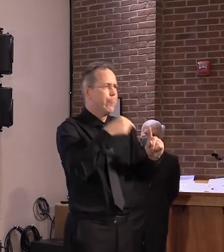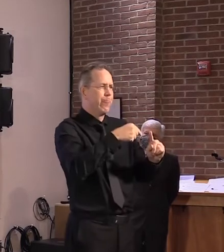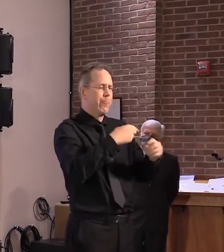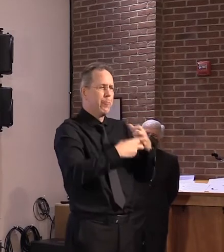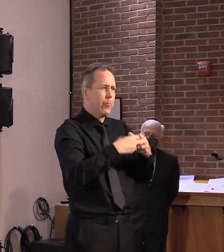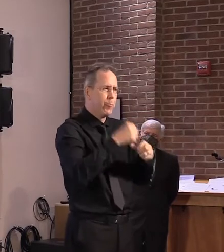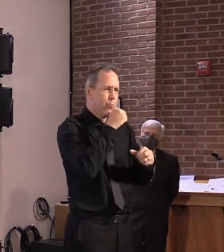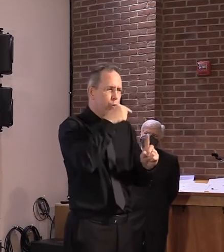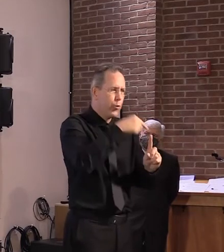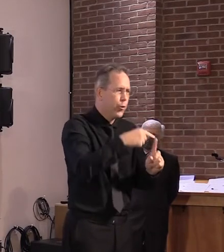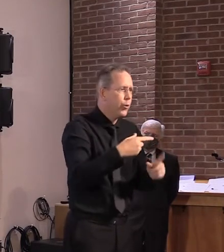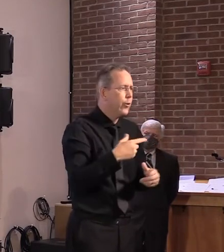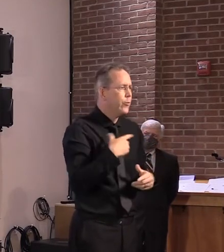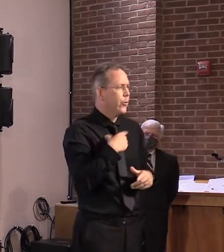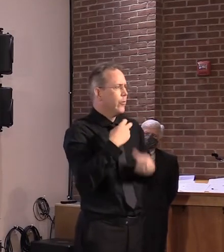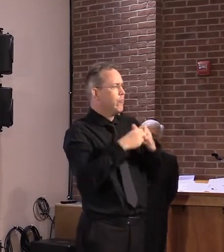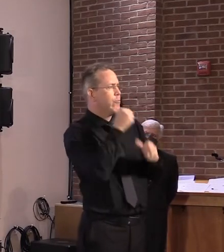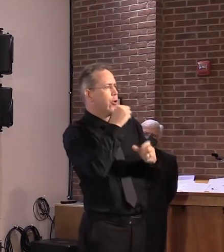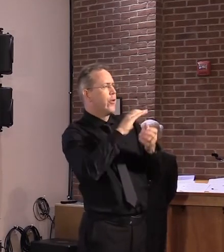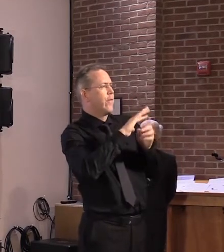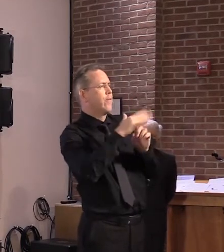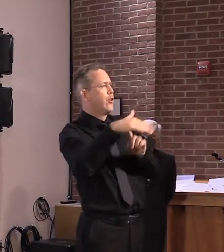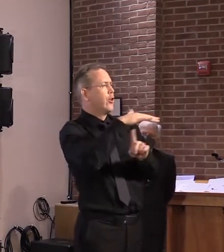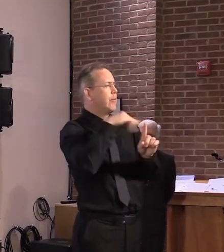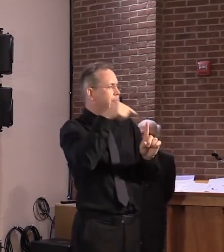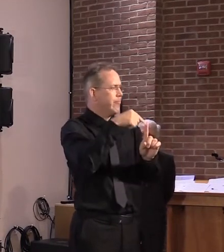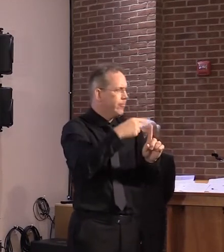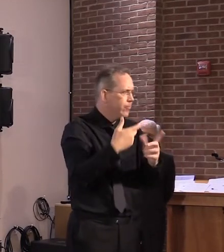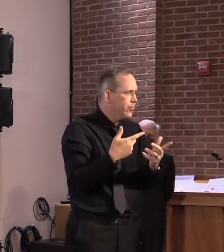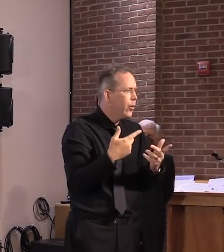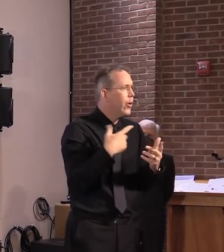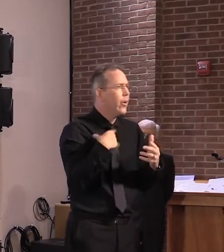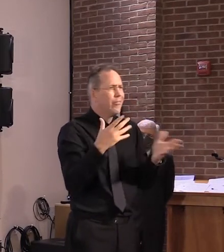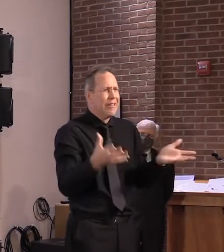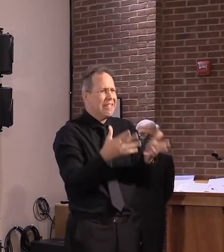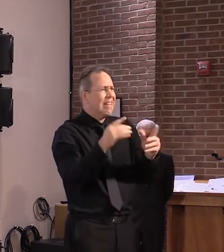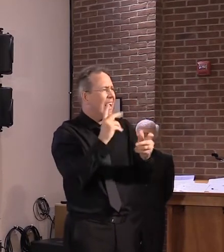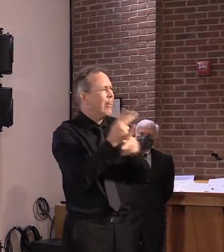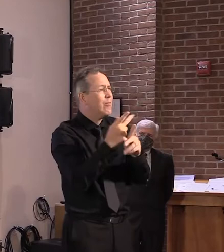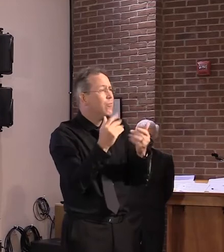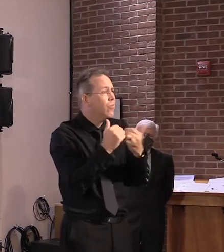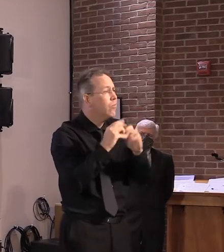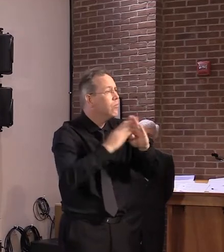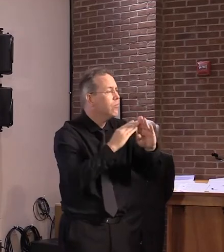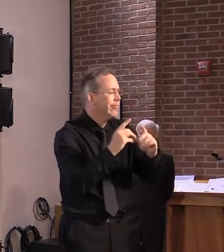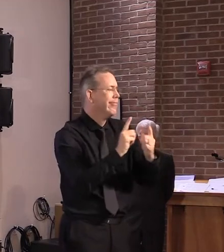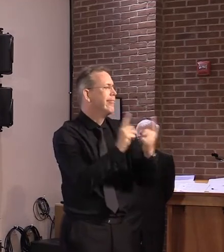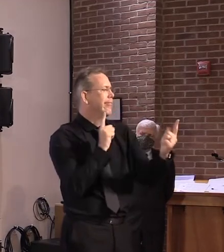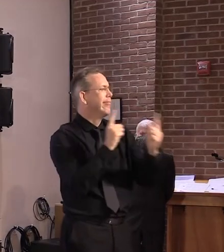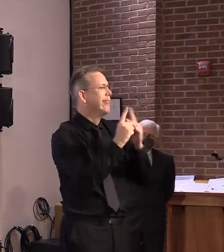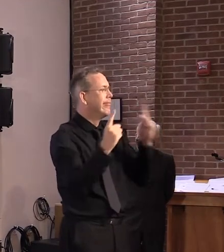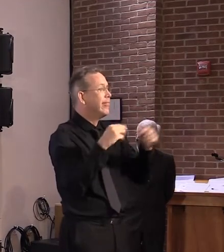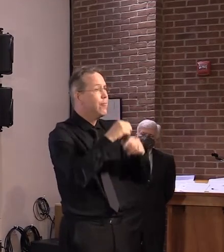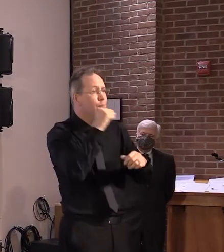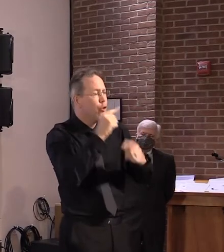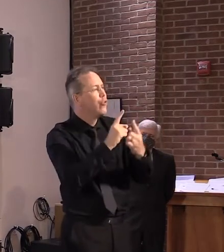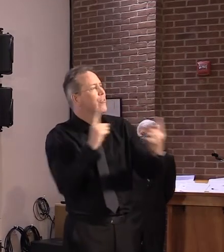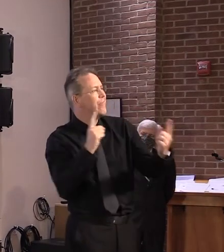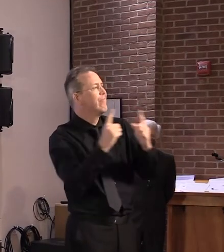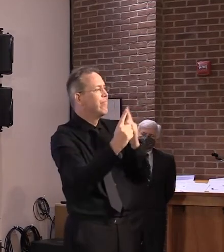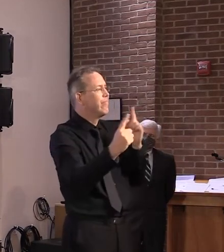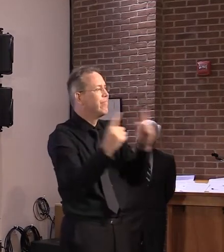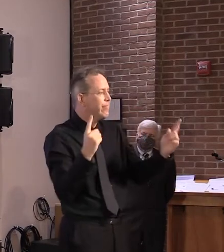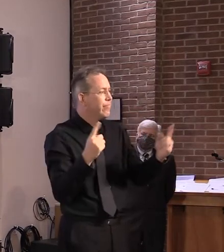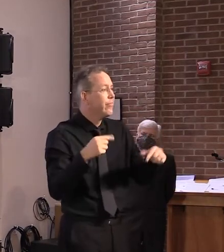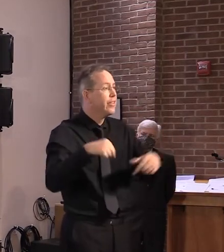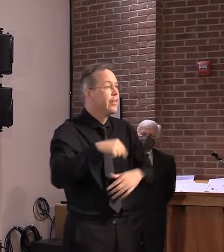It's all about the physical distancing. And the way that the restarting Vermont process has started